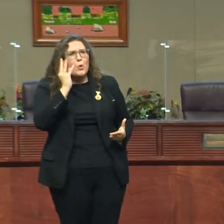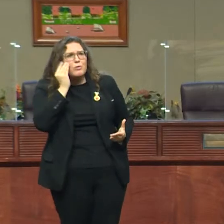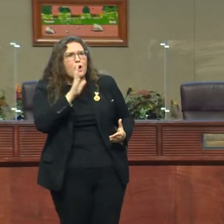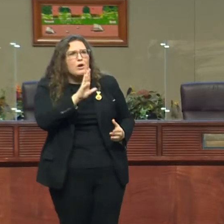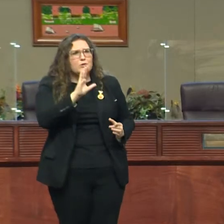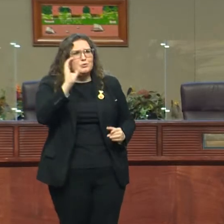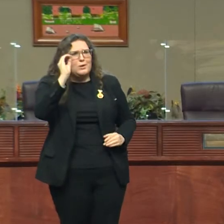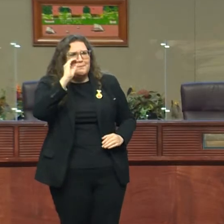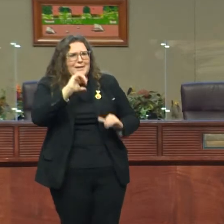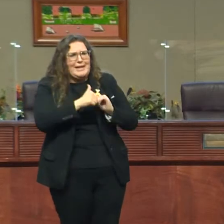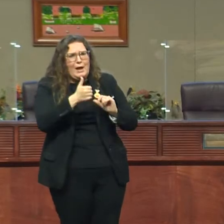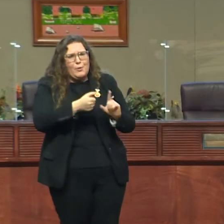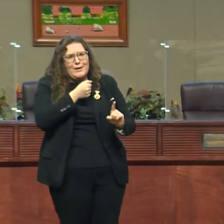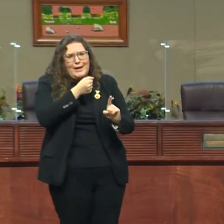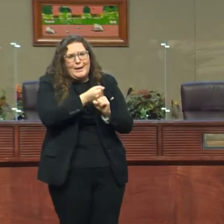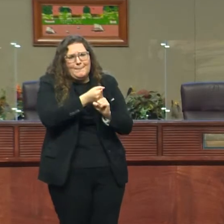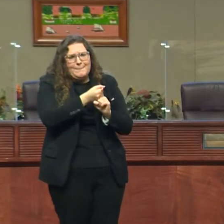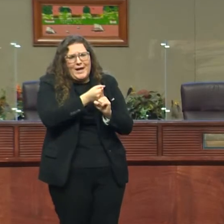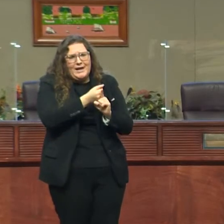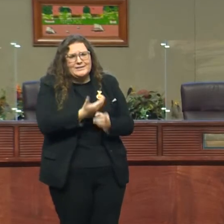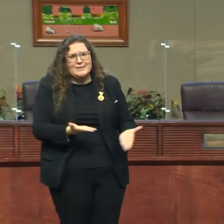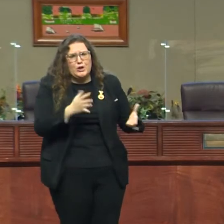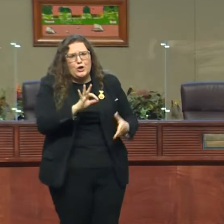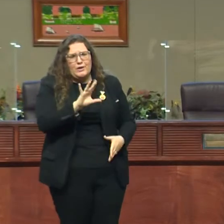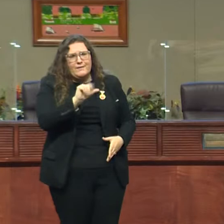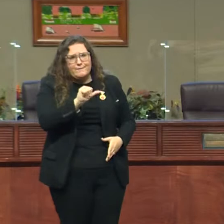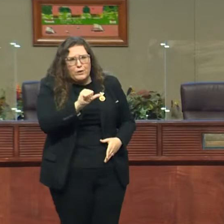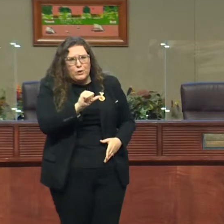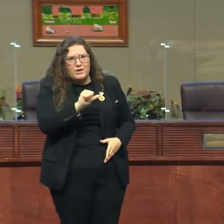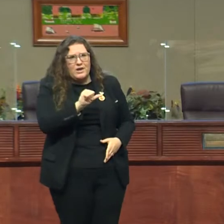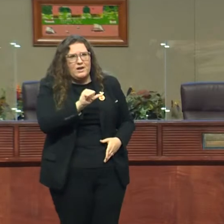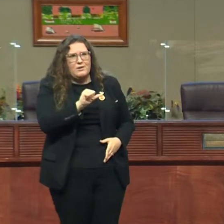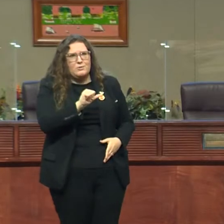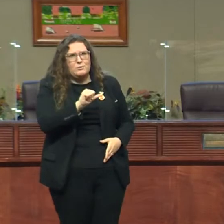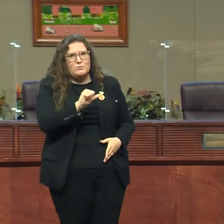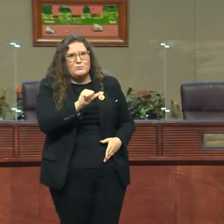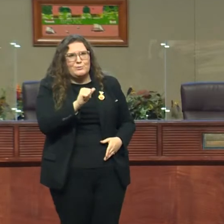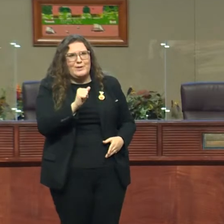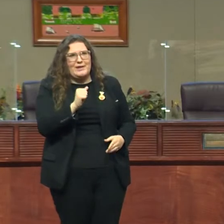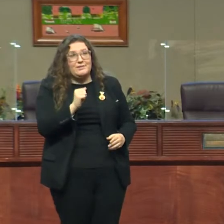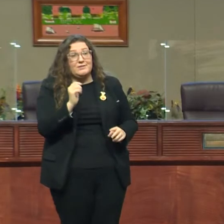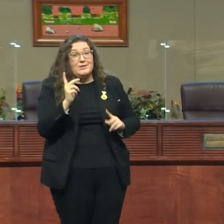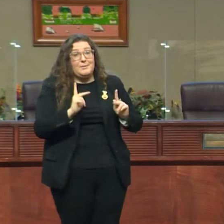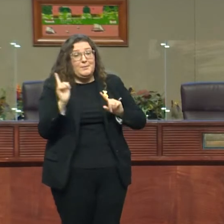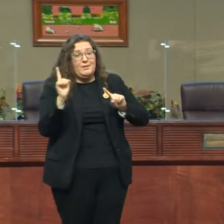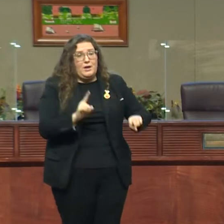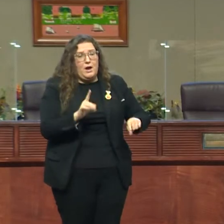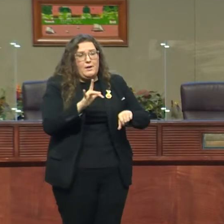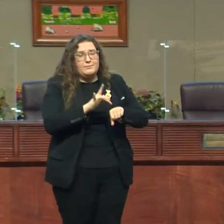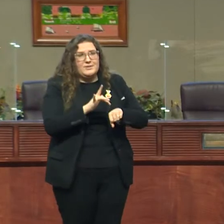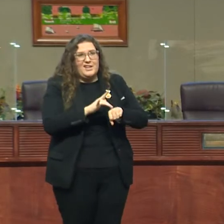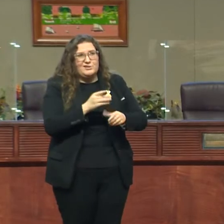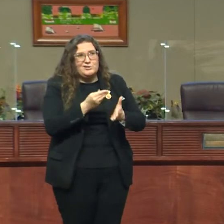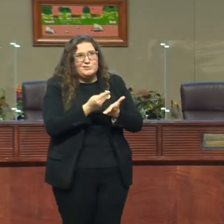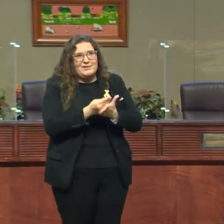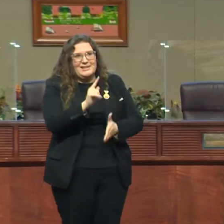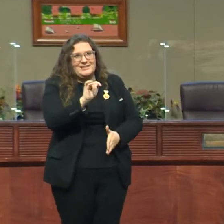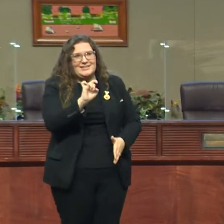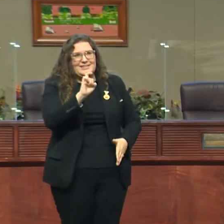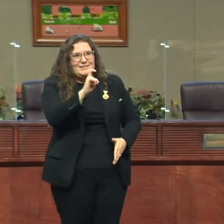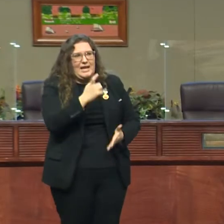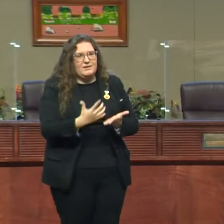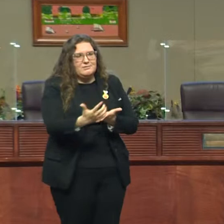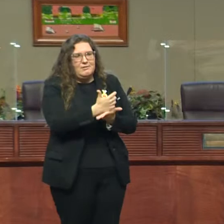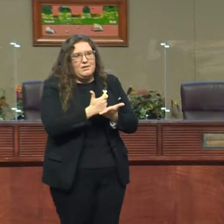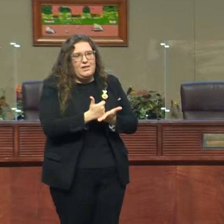economically with our tourism here, if this were to go into effect. We're certainly going to monitor very closely any travel